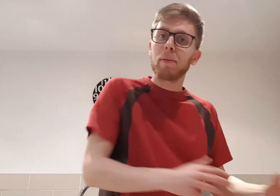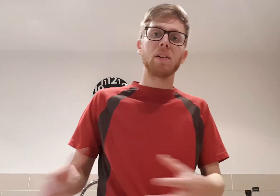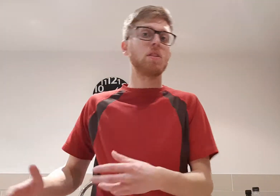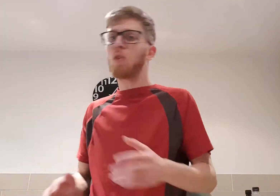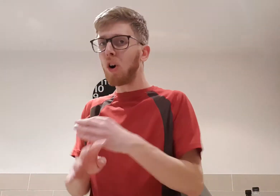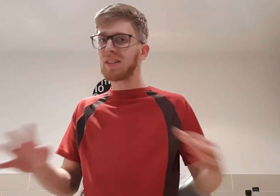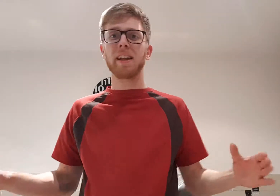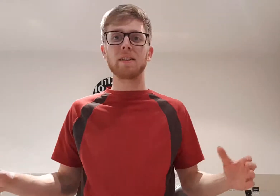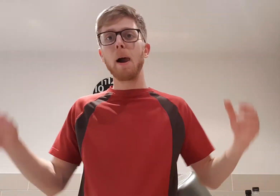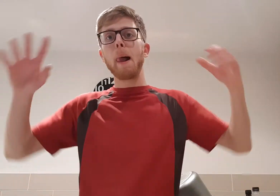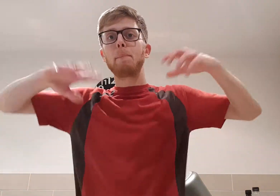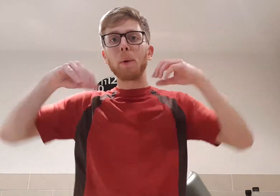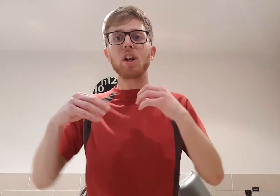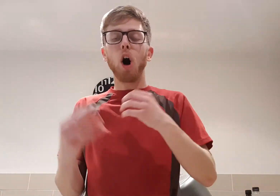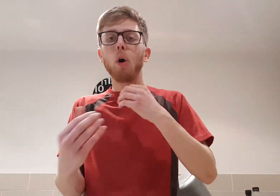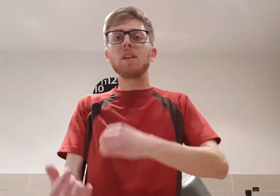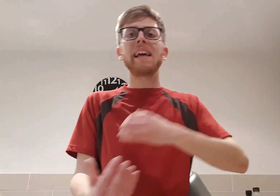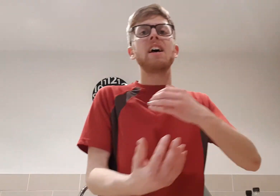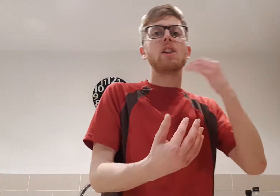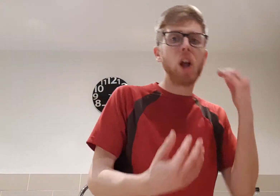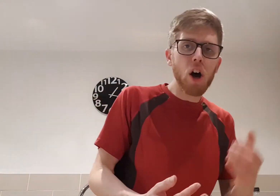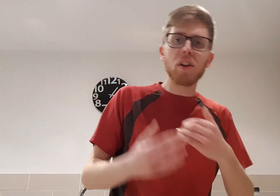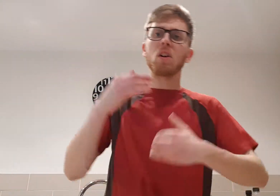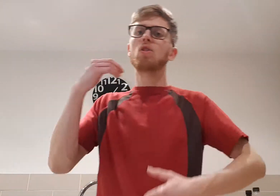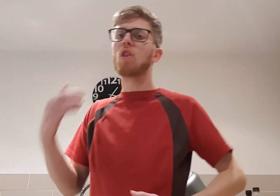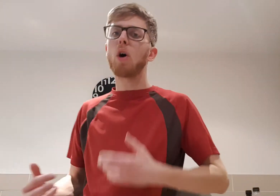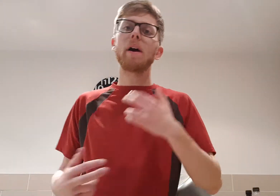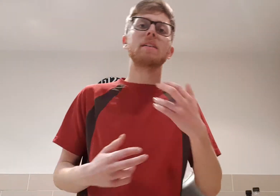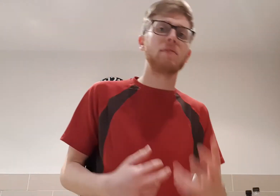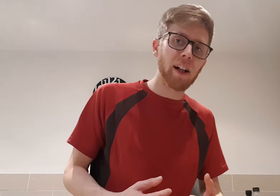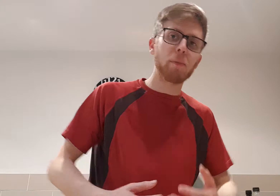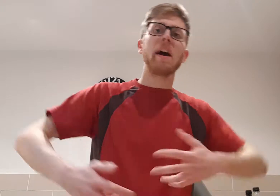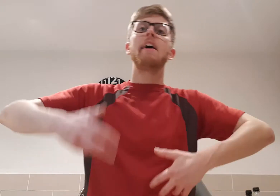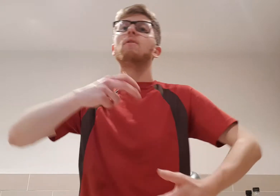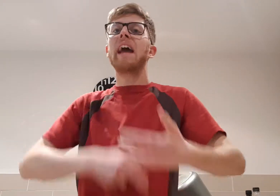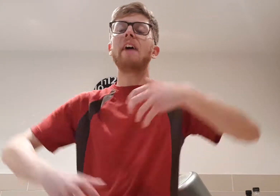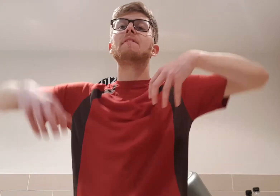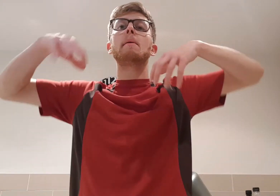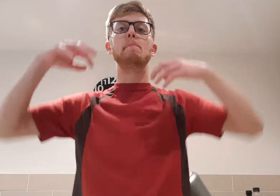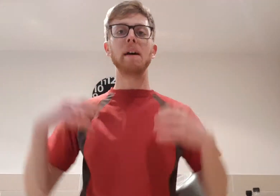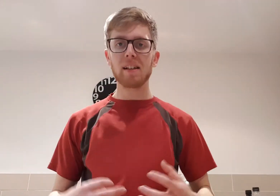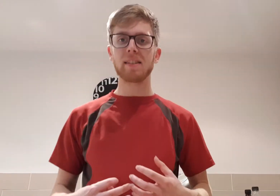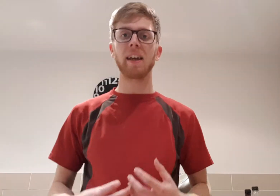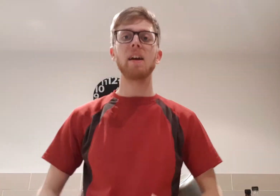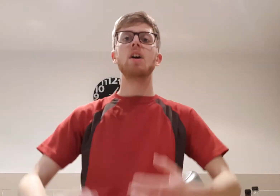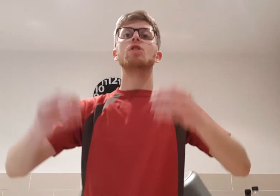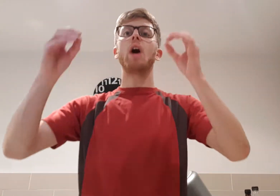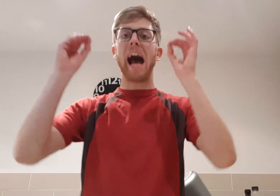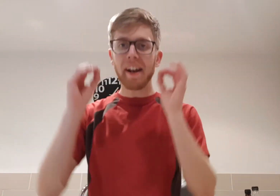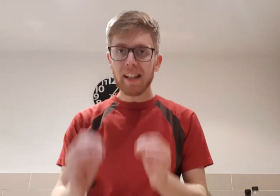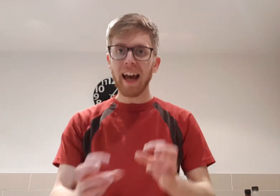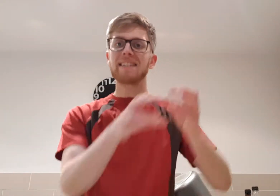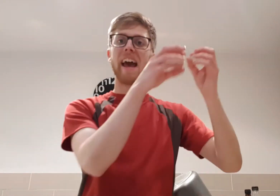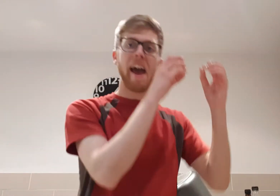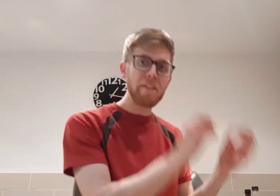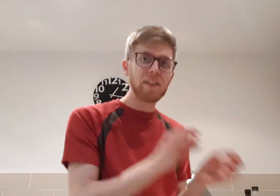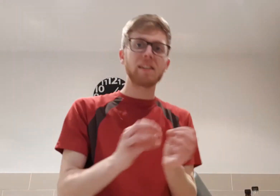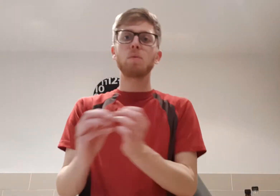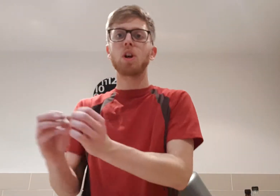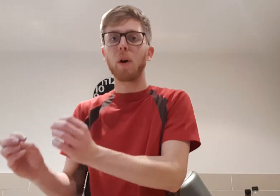happiness. Of course it is. But we can only learn and grow and develop if we have the ability to analyze everything that we're going